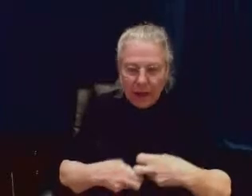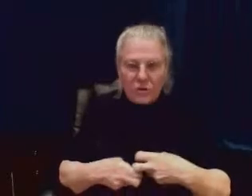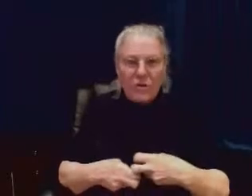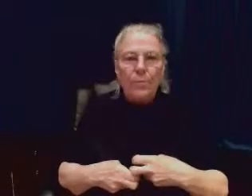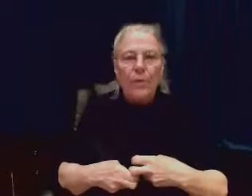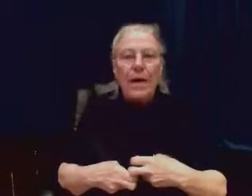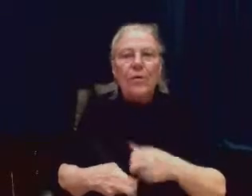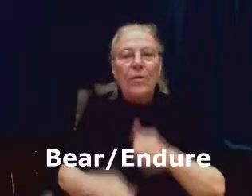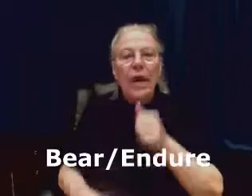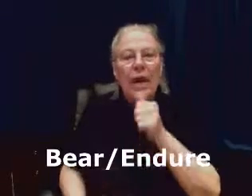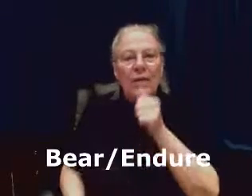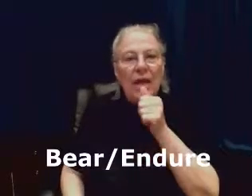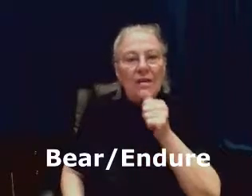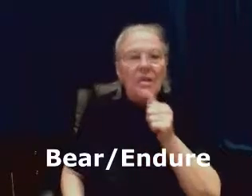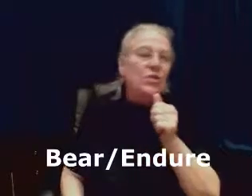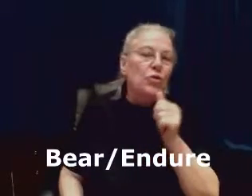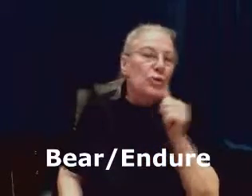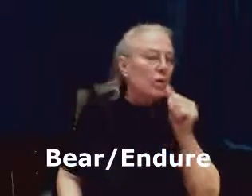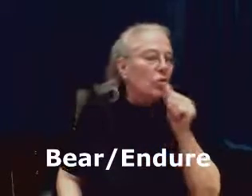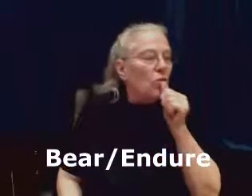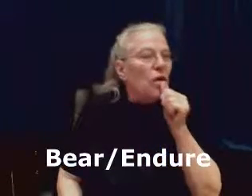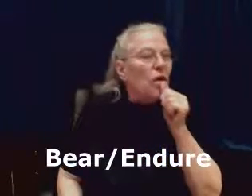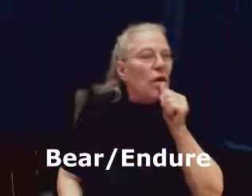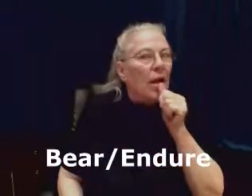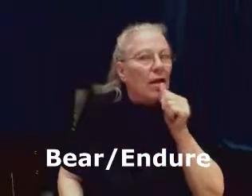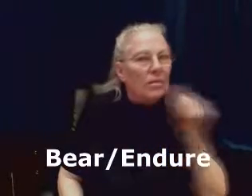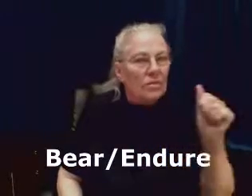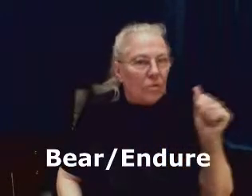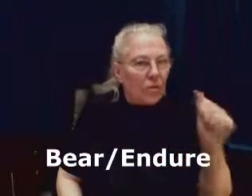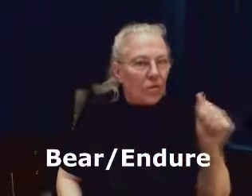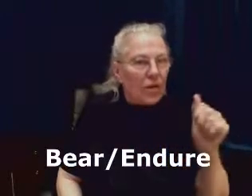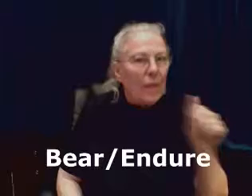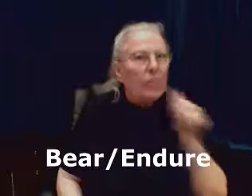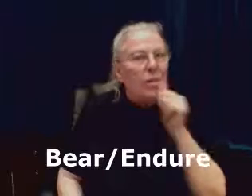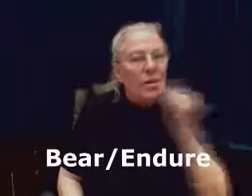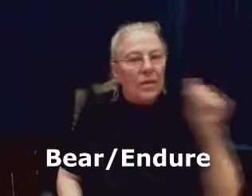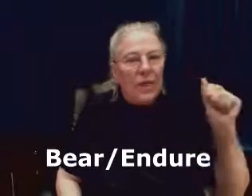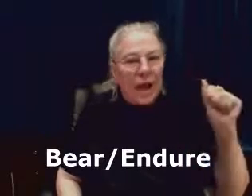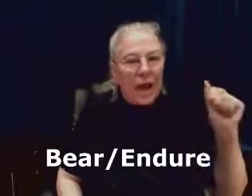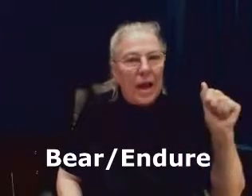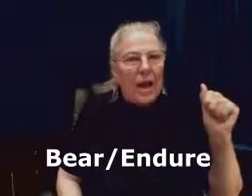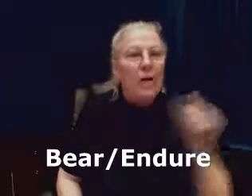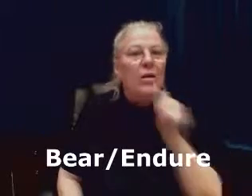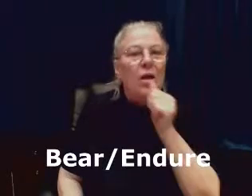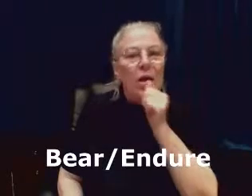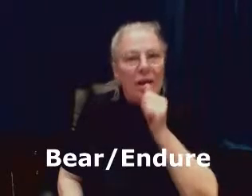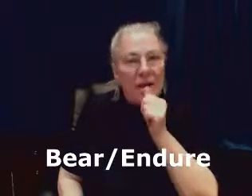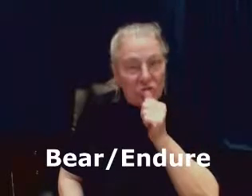To bear, and that is to endure, and your thumb in the A hand against